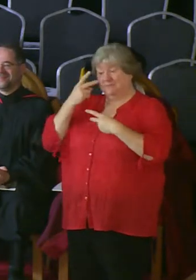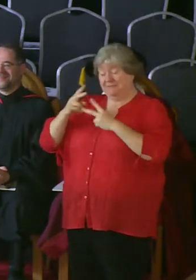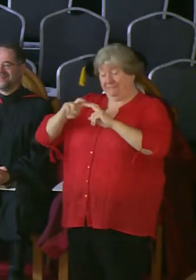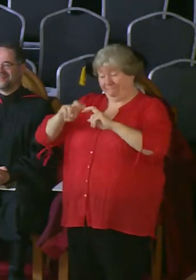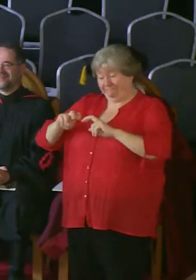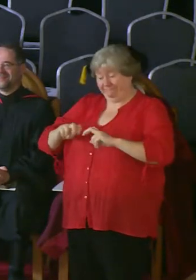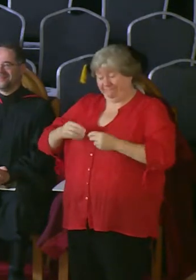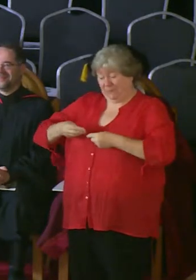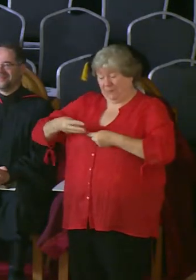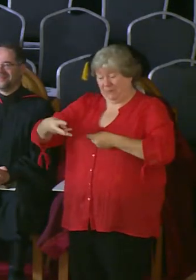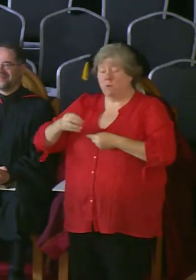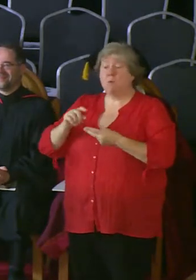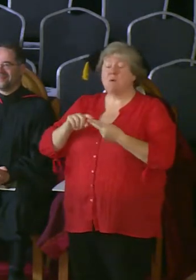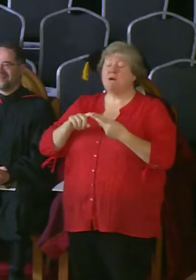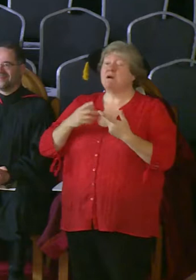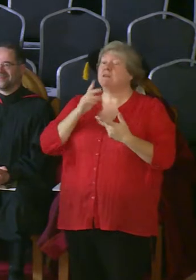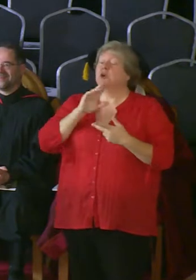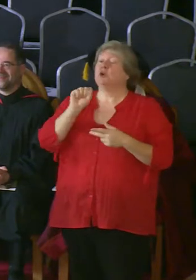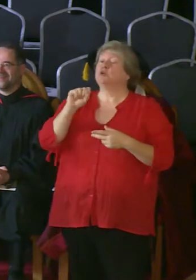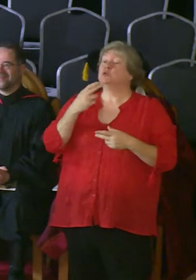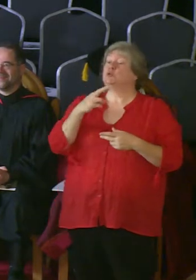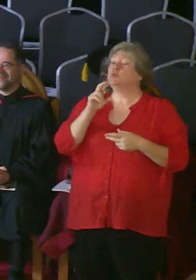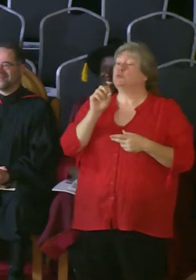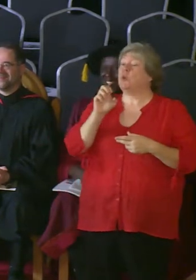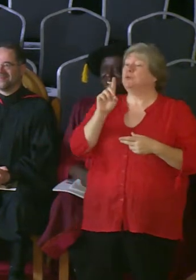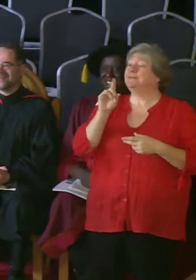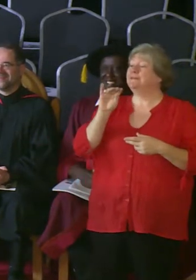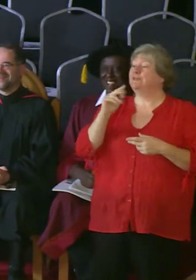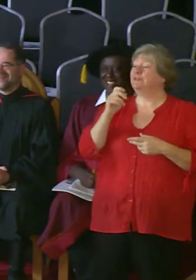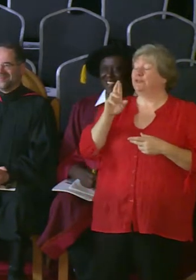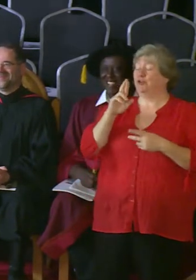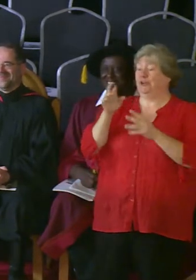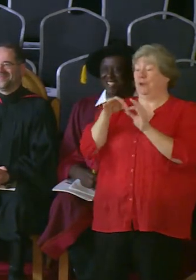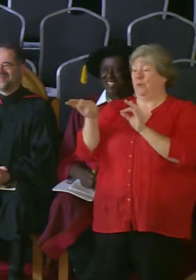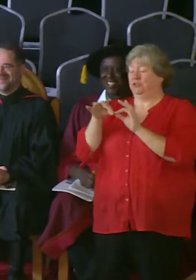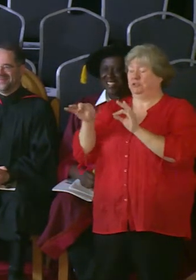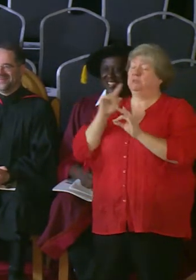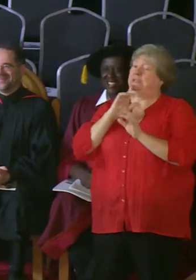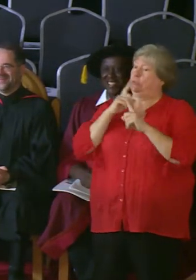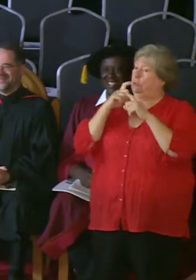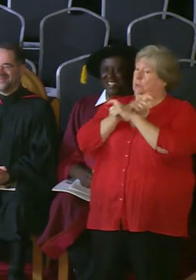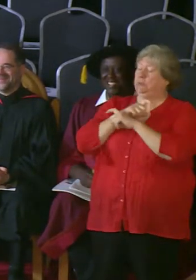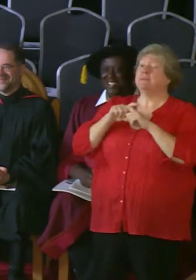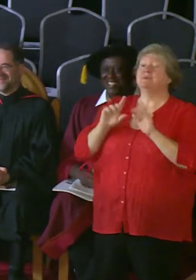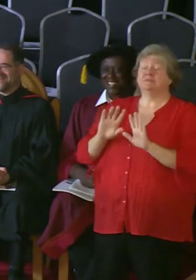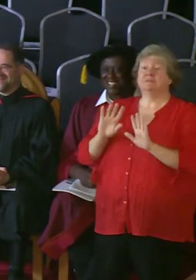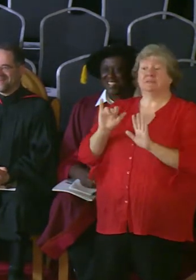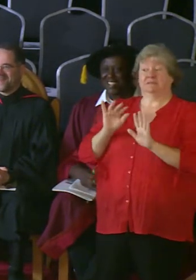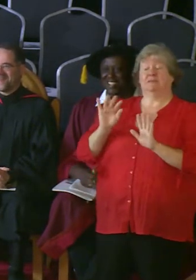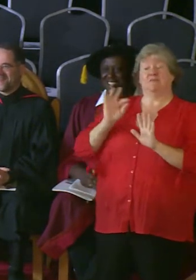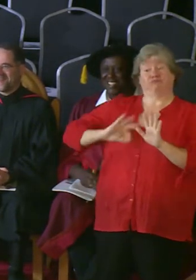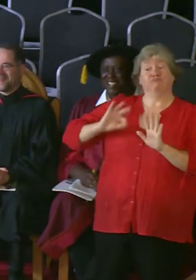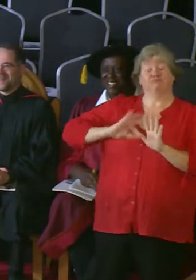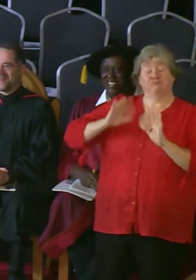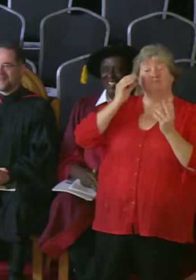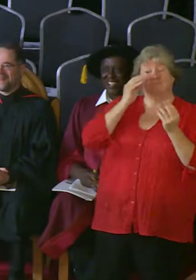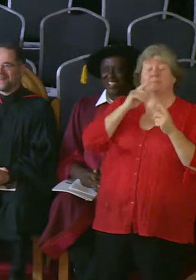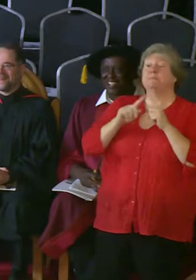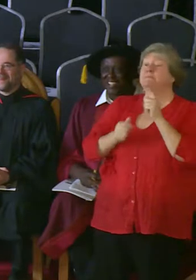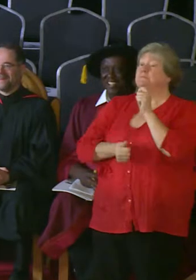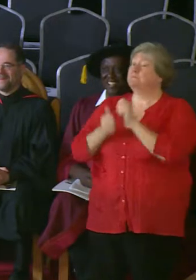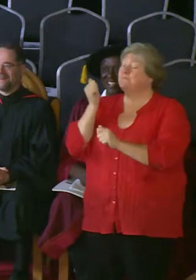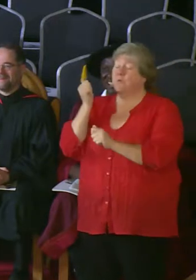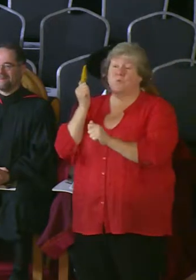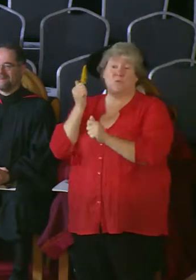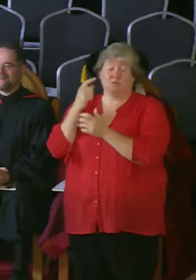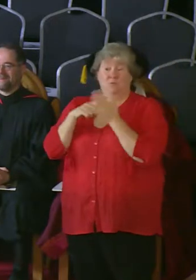Schrodinger equation. You know, this is all very interesting and useful, but I would say the most important takeaways from your degree are